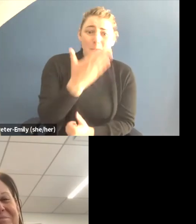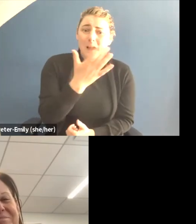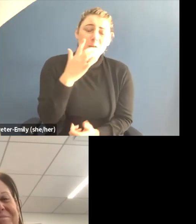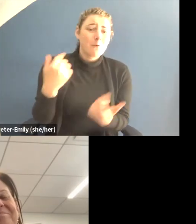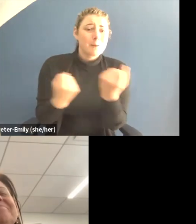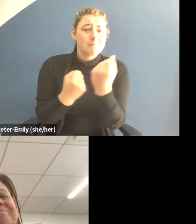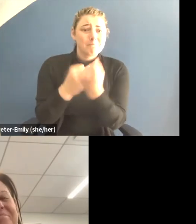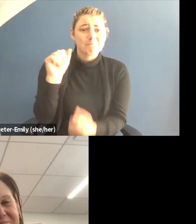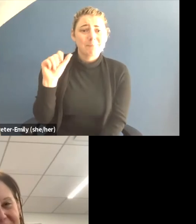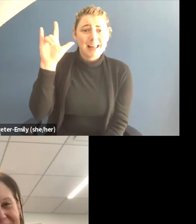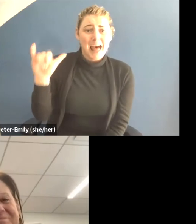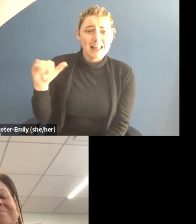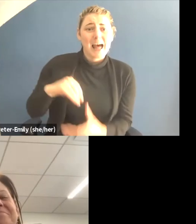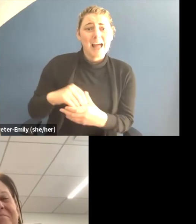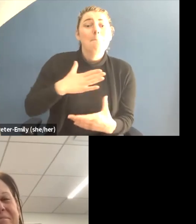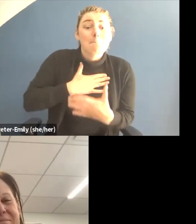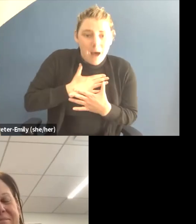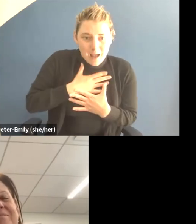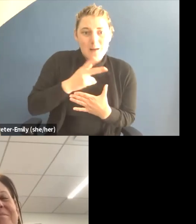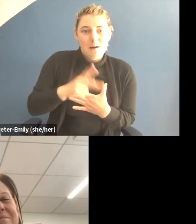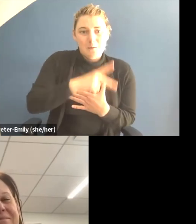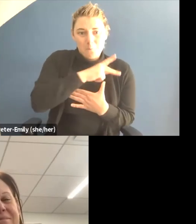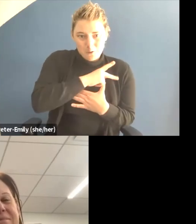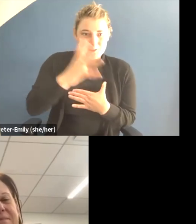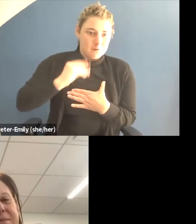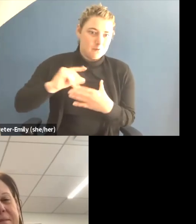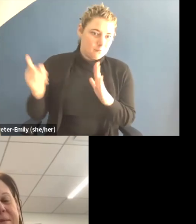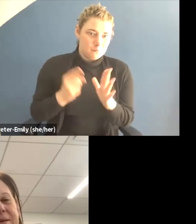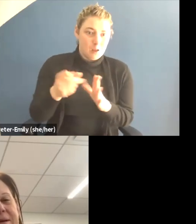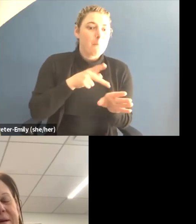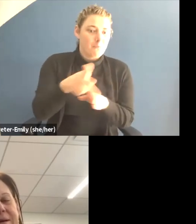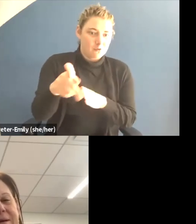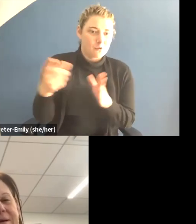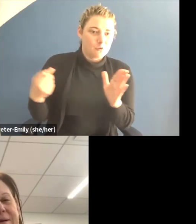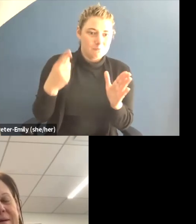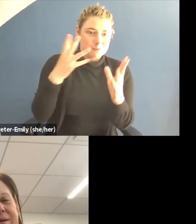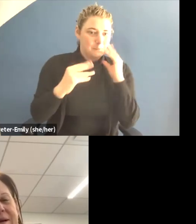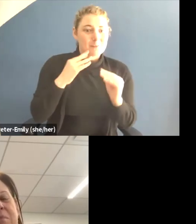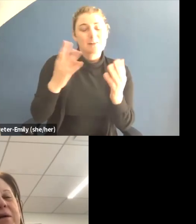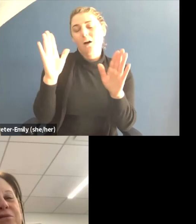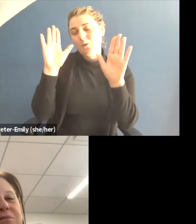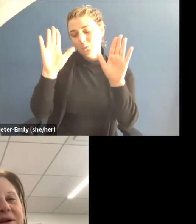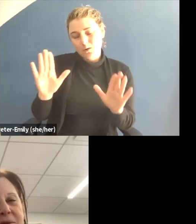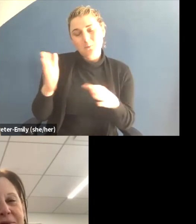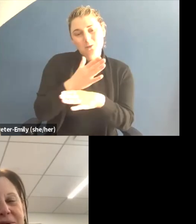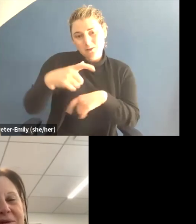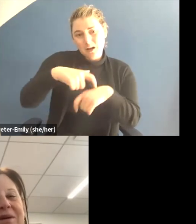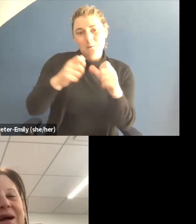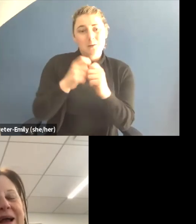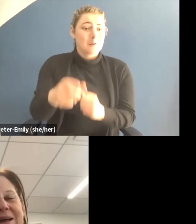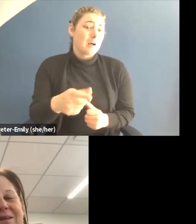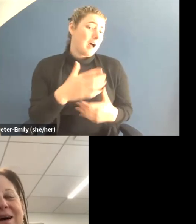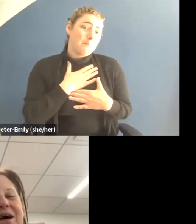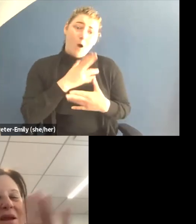ally in my personal journey and professional journey. And it's always wonderful to share space with you. I'm honored to be here with you,